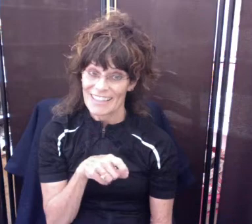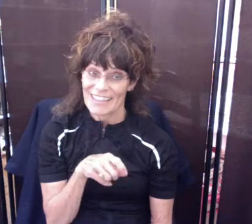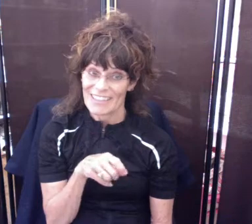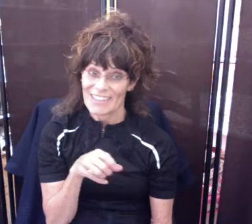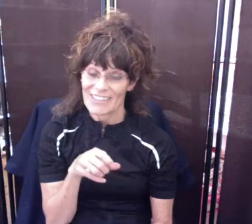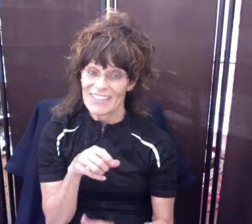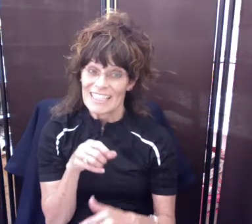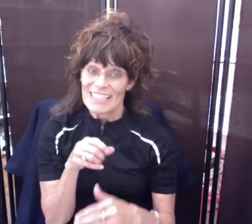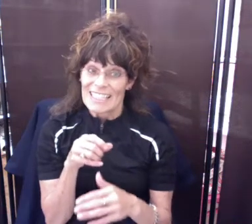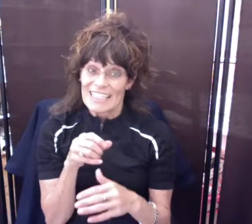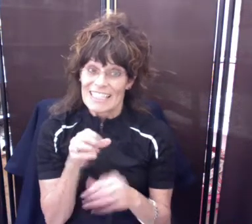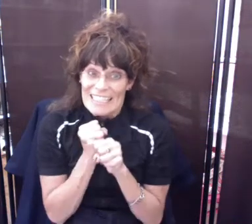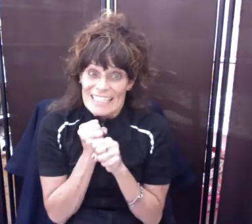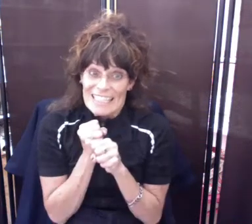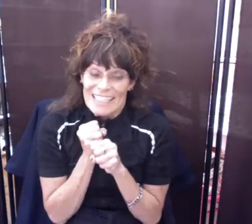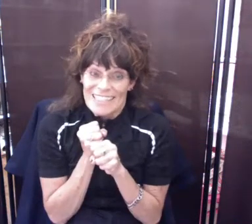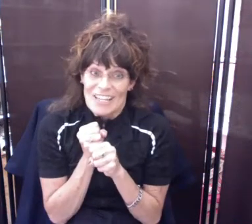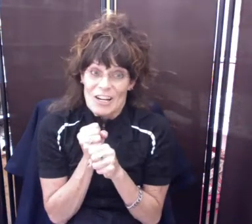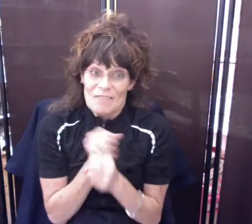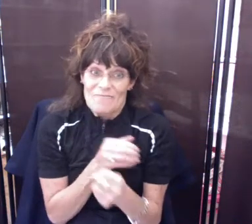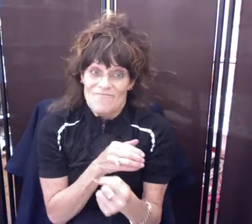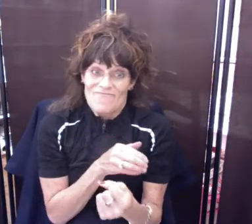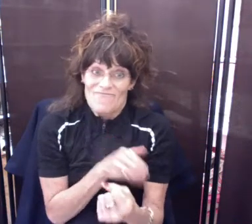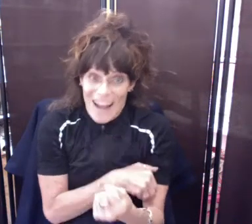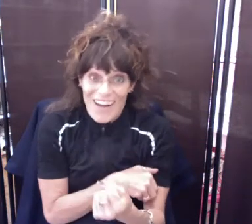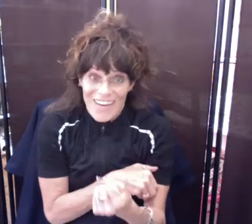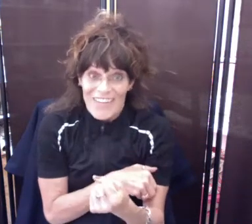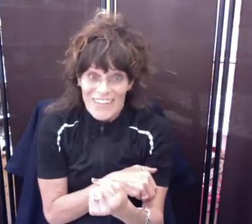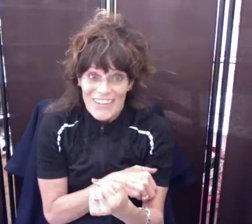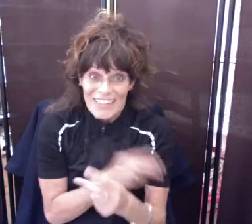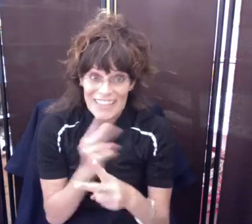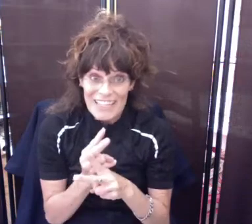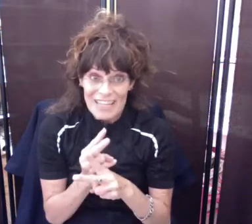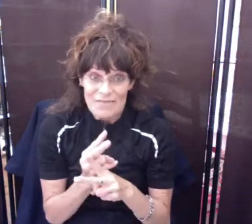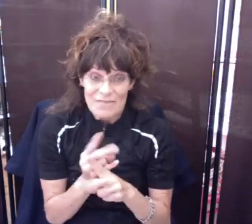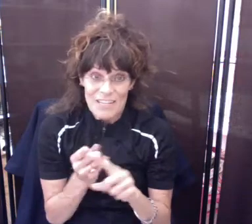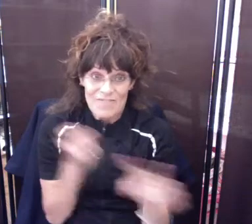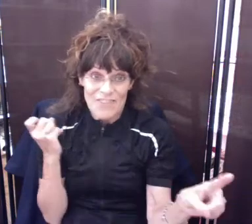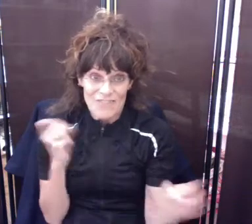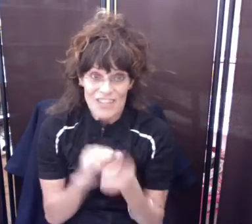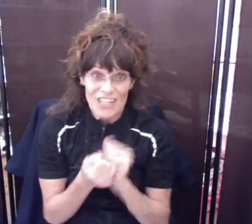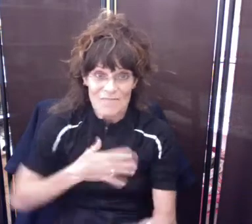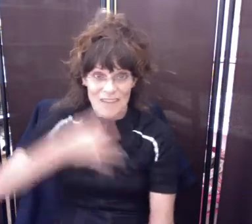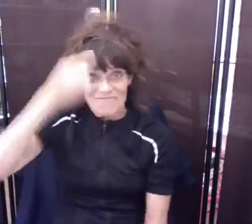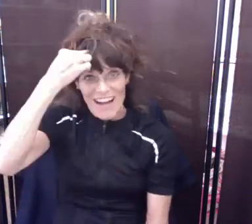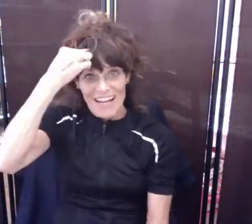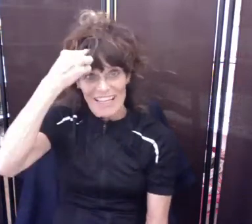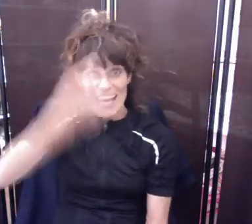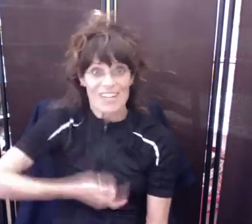of power that can keep me from changing my mind and putting vodka back into